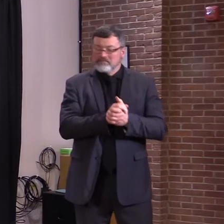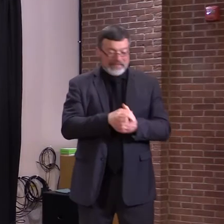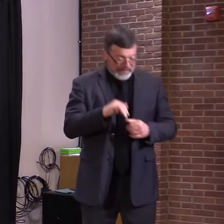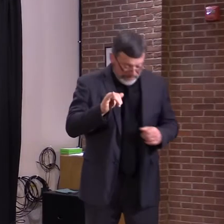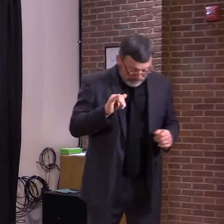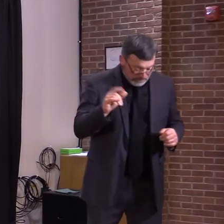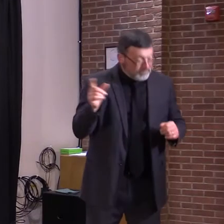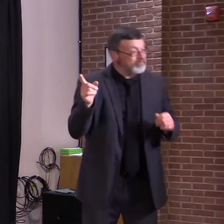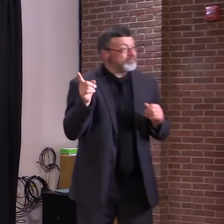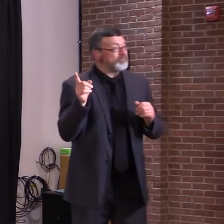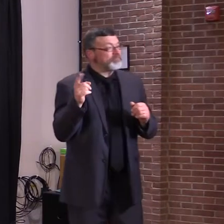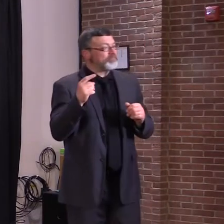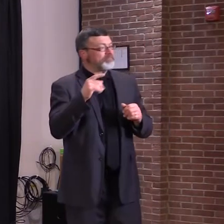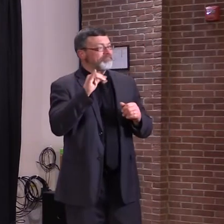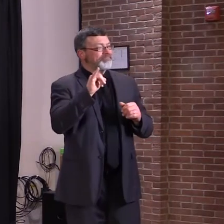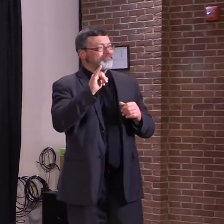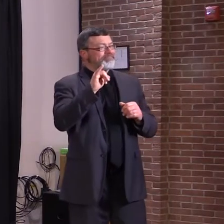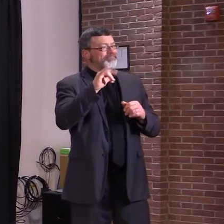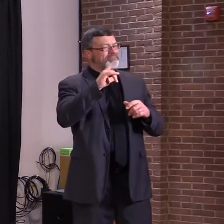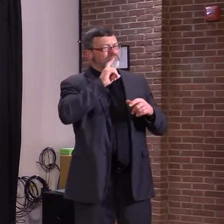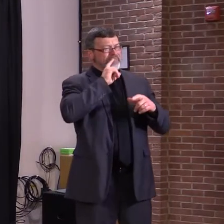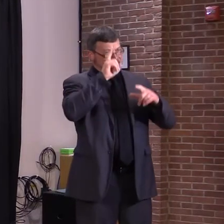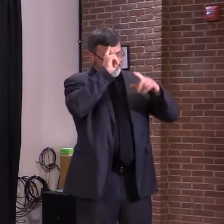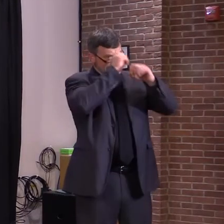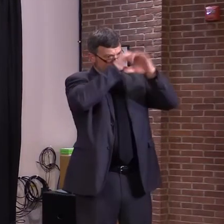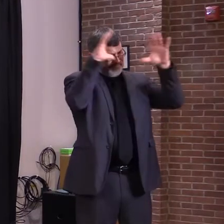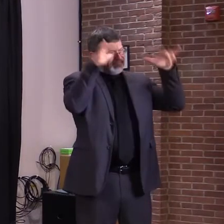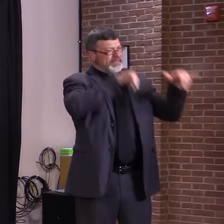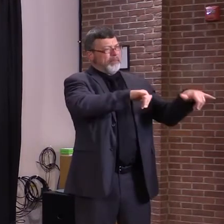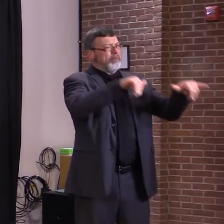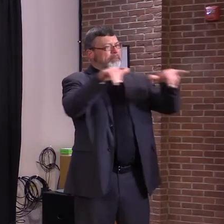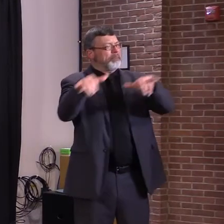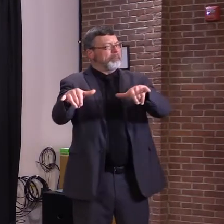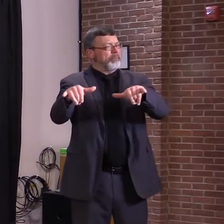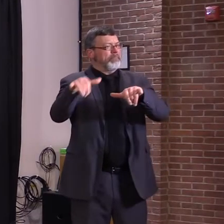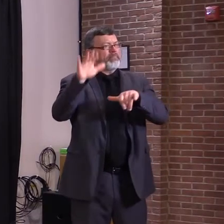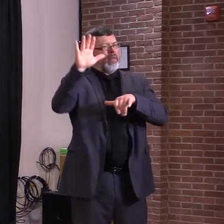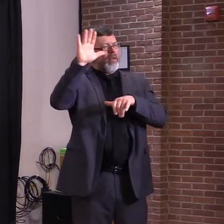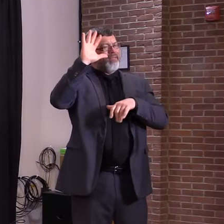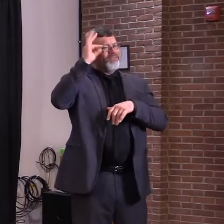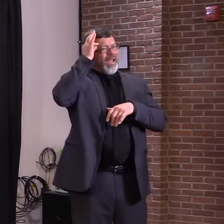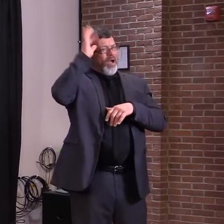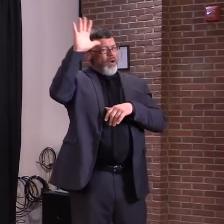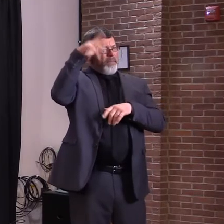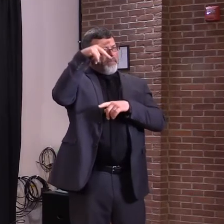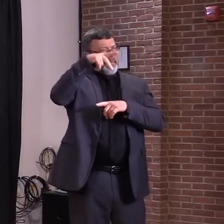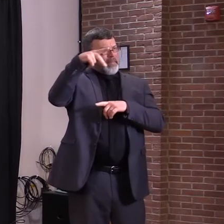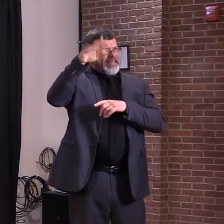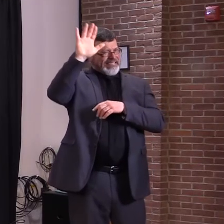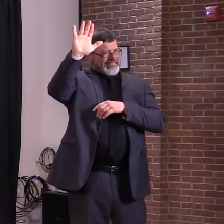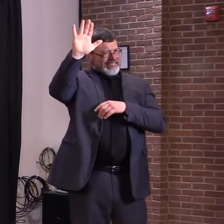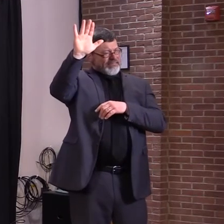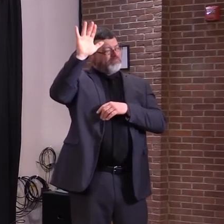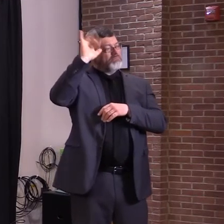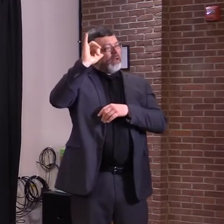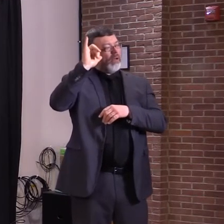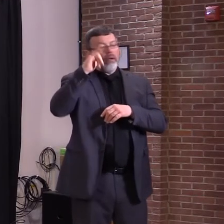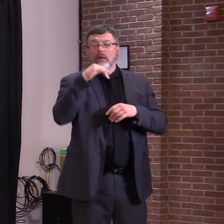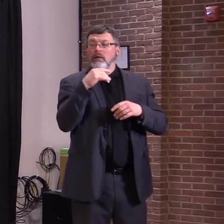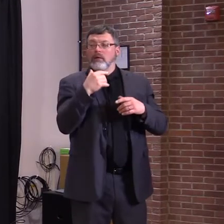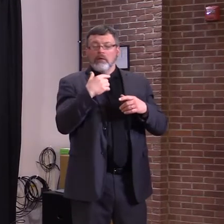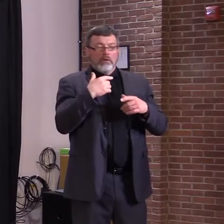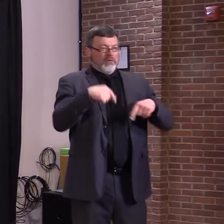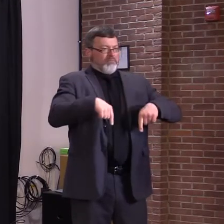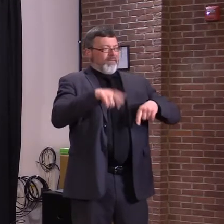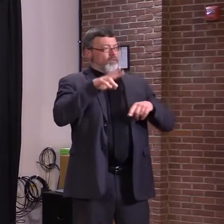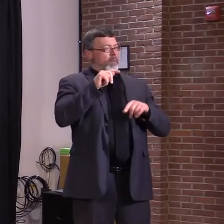This will work like the PPP, but it'll be a little bit more flexible than PPP. So, provided. It really acts more like a